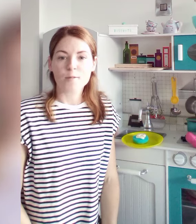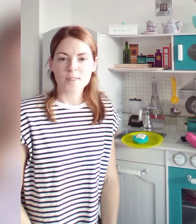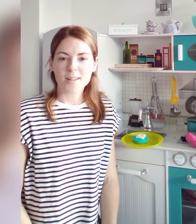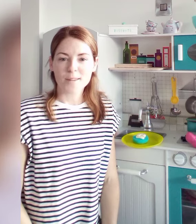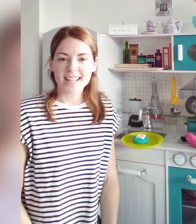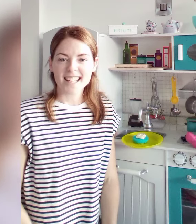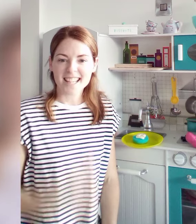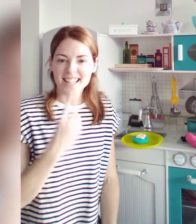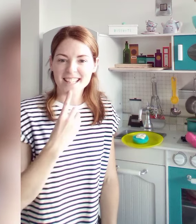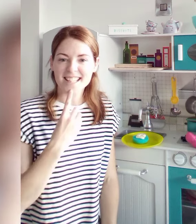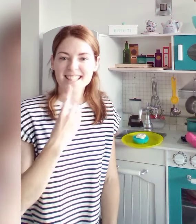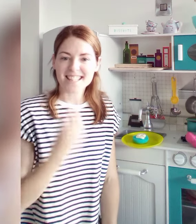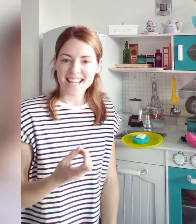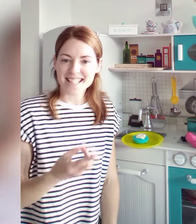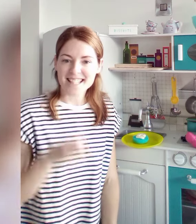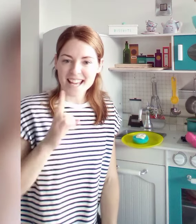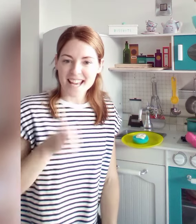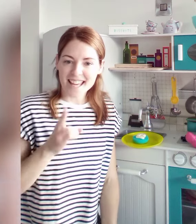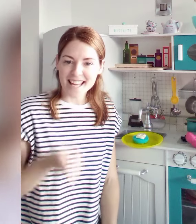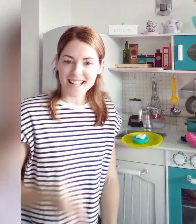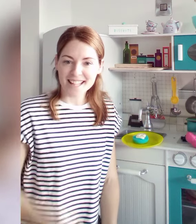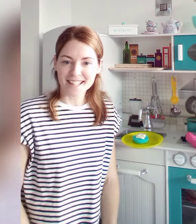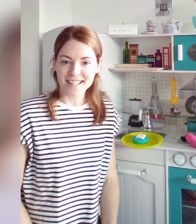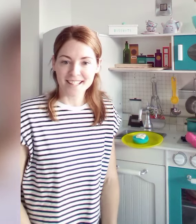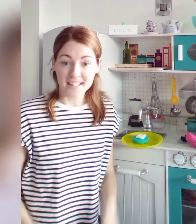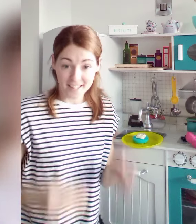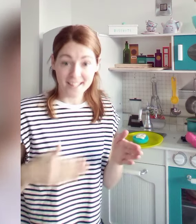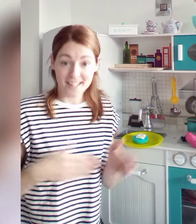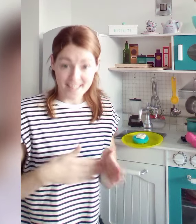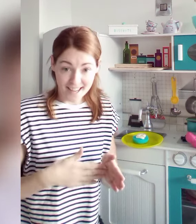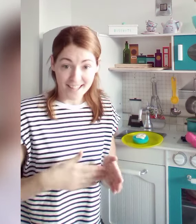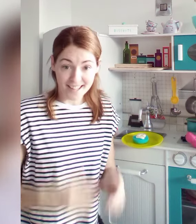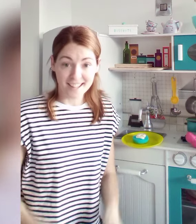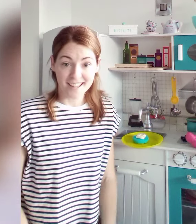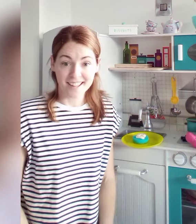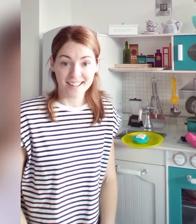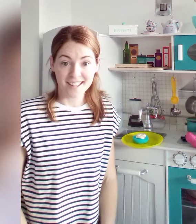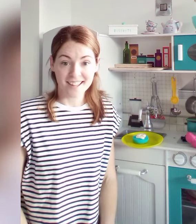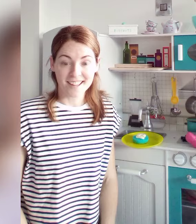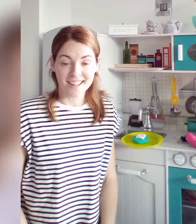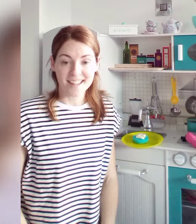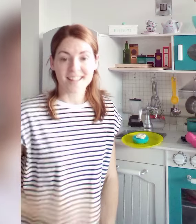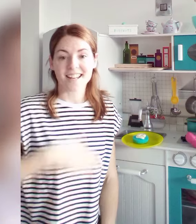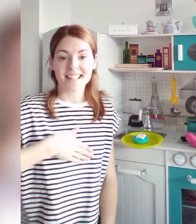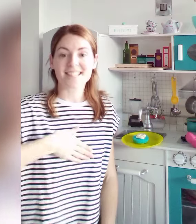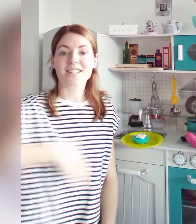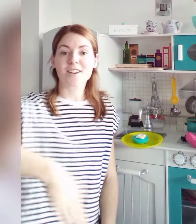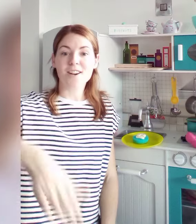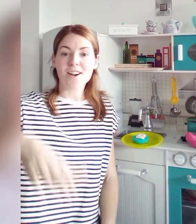Will we say it again? Yeah? Let's go.